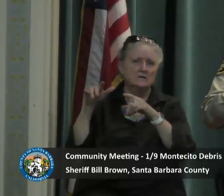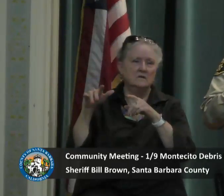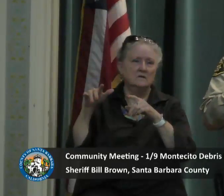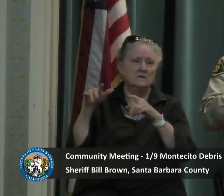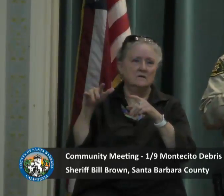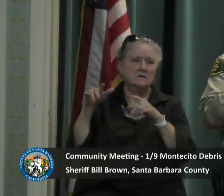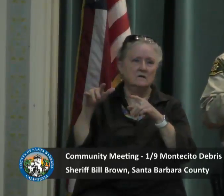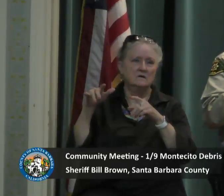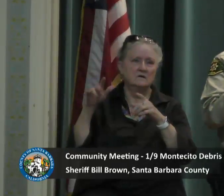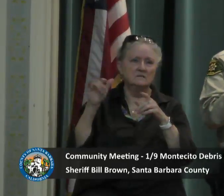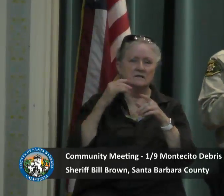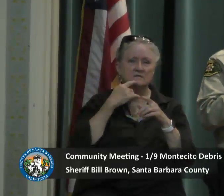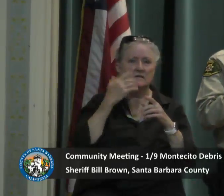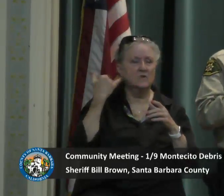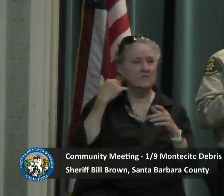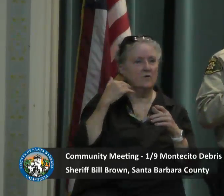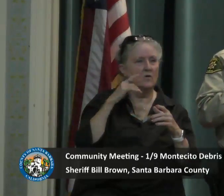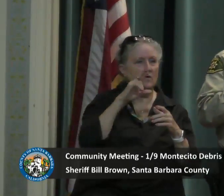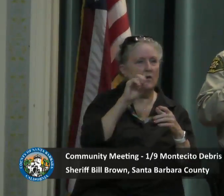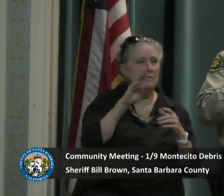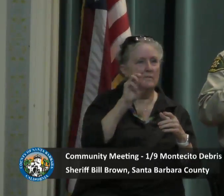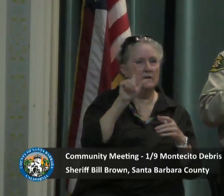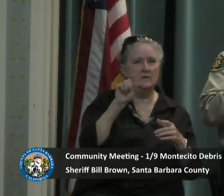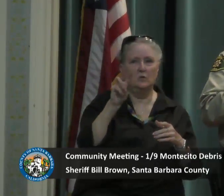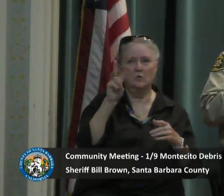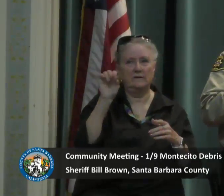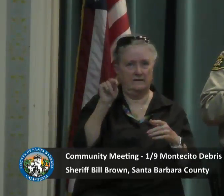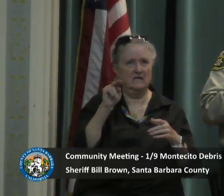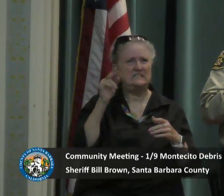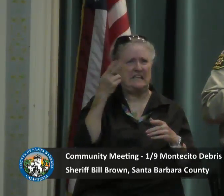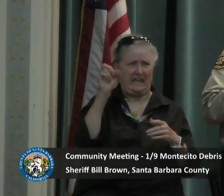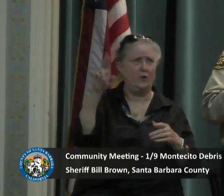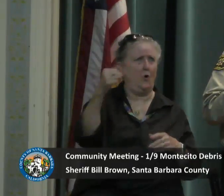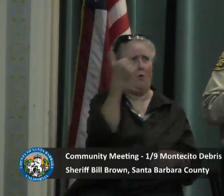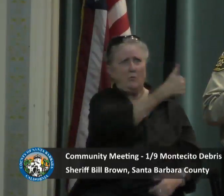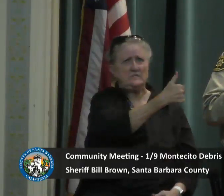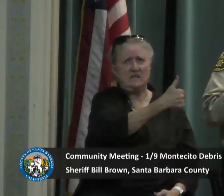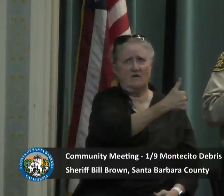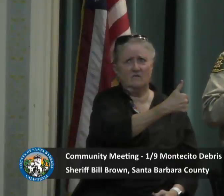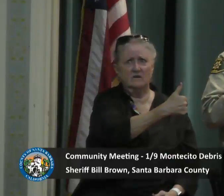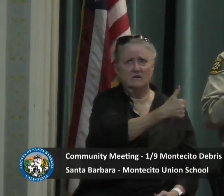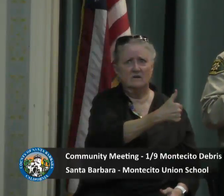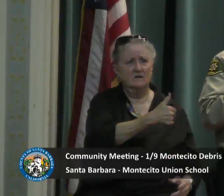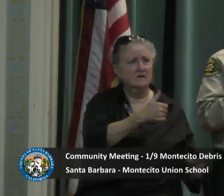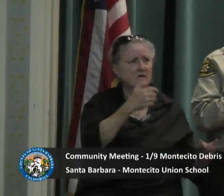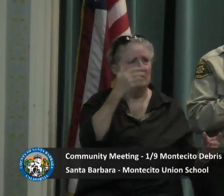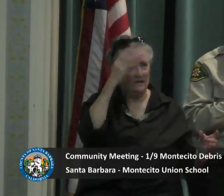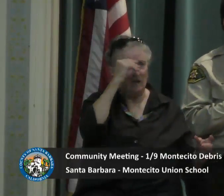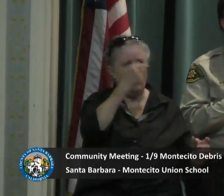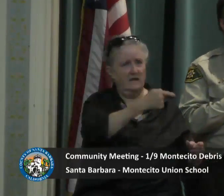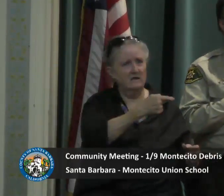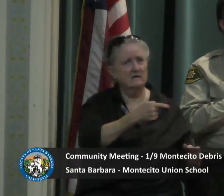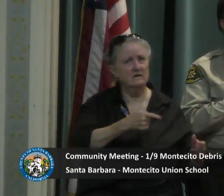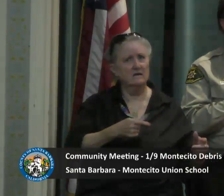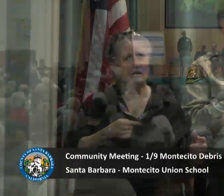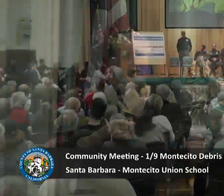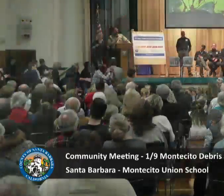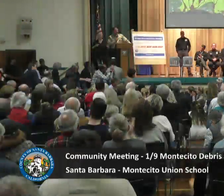And as I've said before, Rob Lewin is a hero. He's a guy